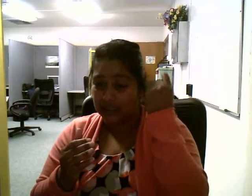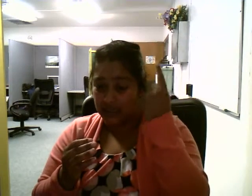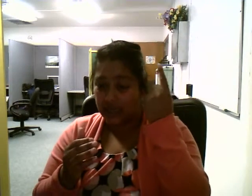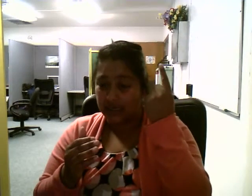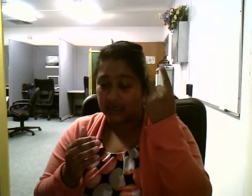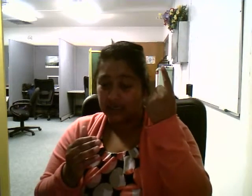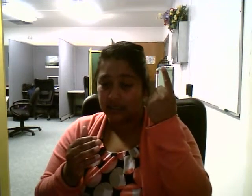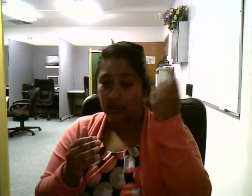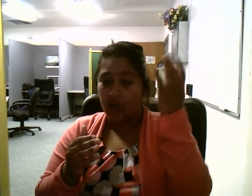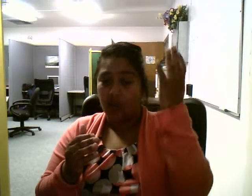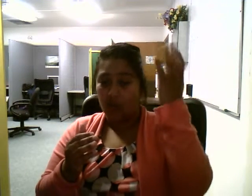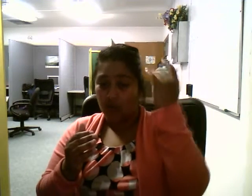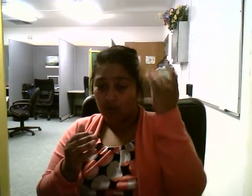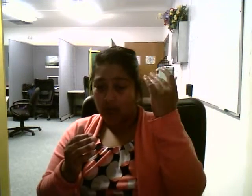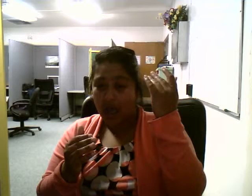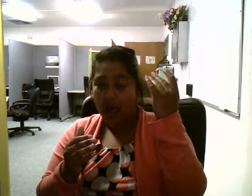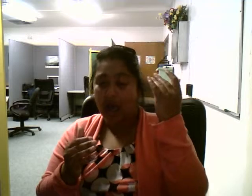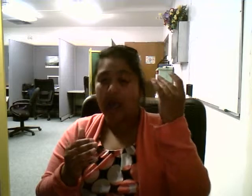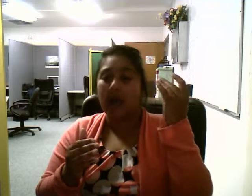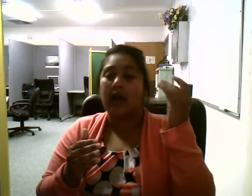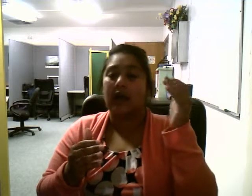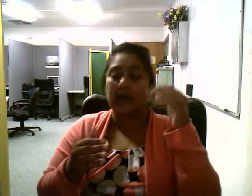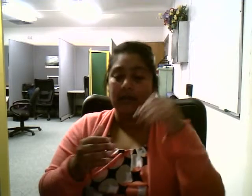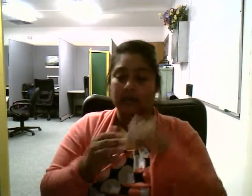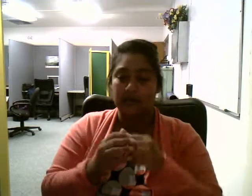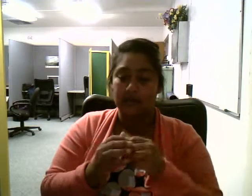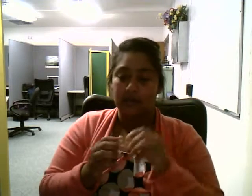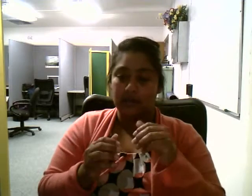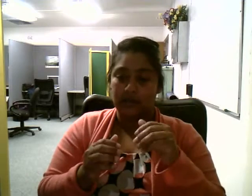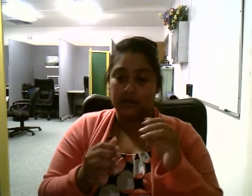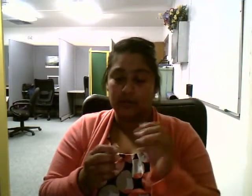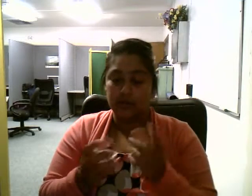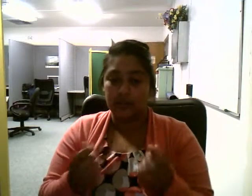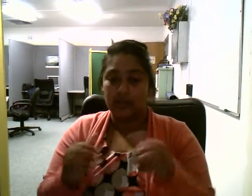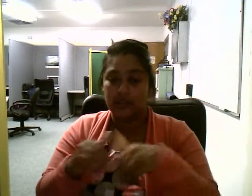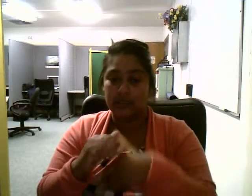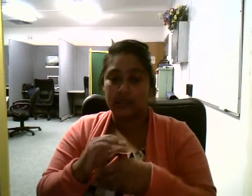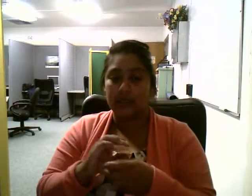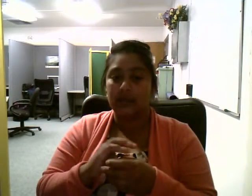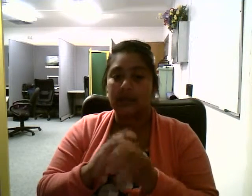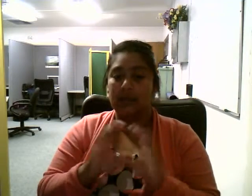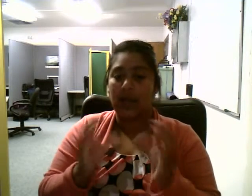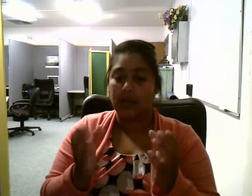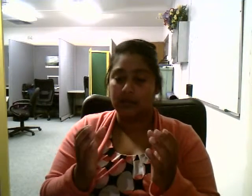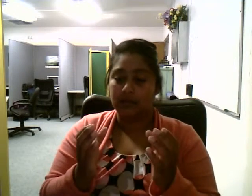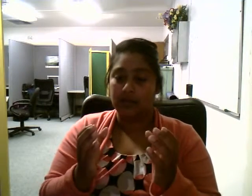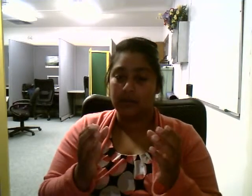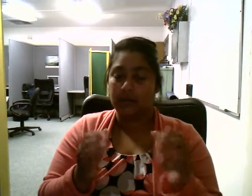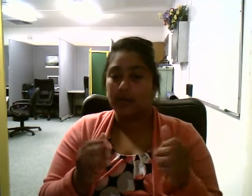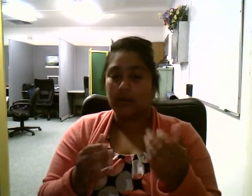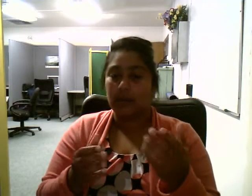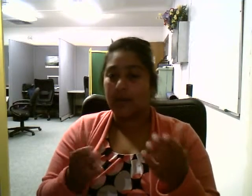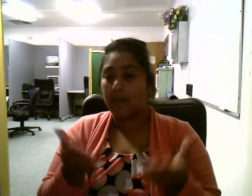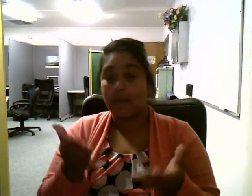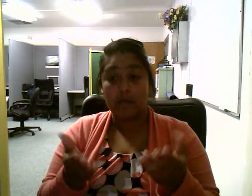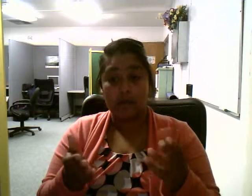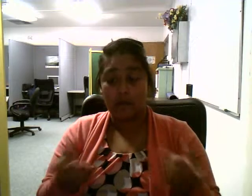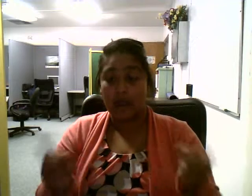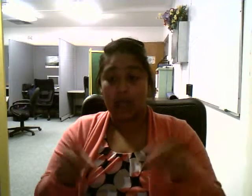that we're doing in our classrooms. Some of the other things that are going to happen here, I think it's just going to happen naturally, is that we're going